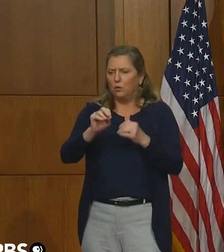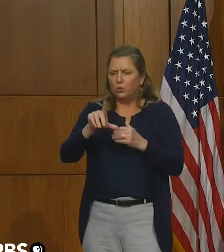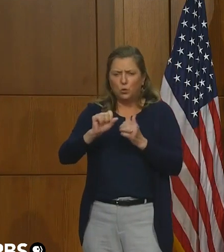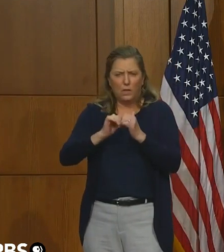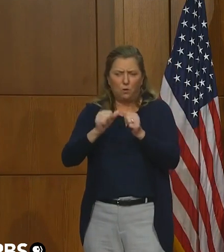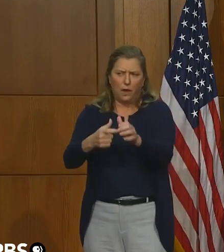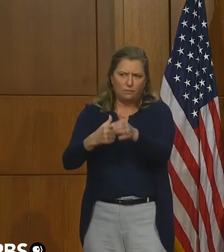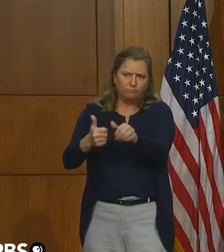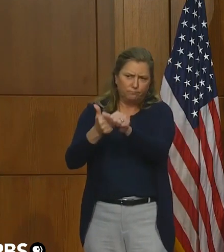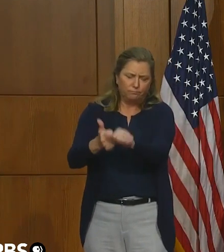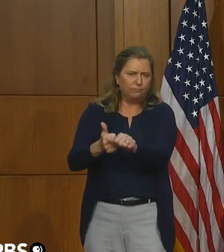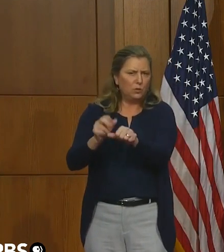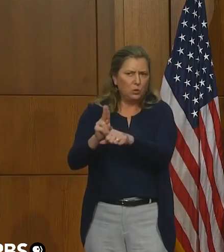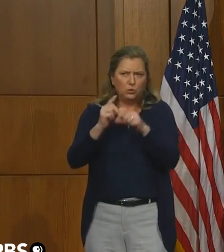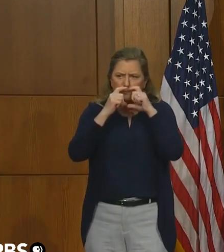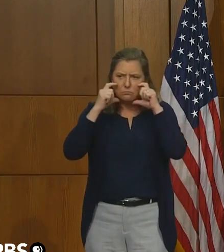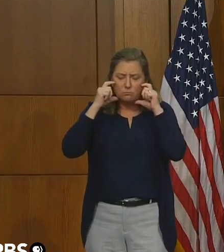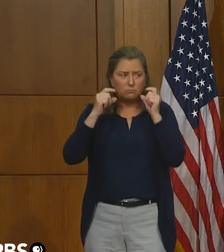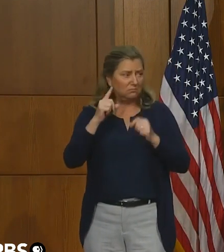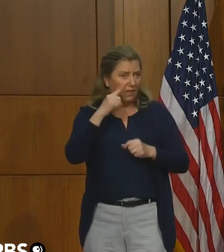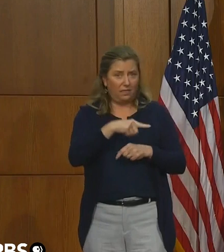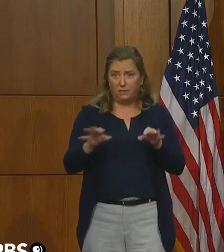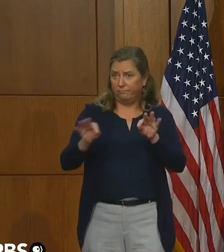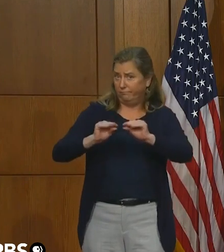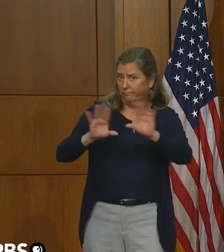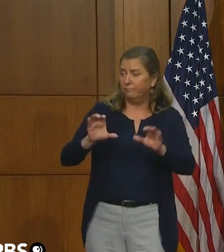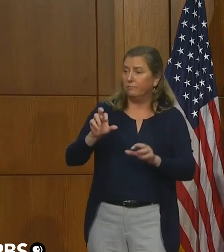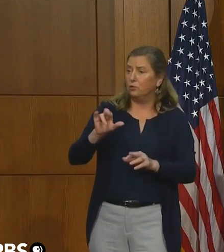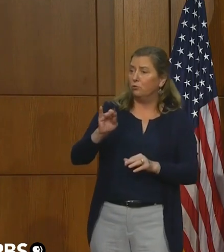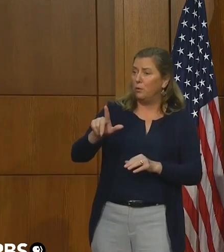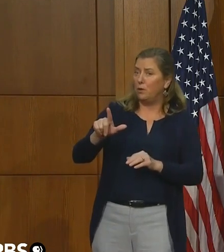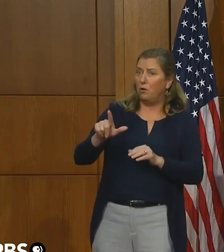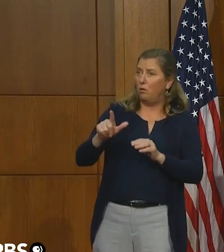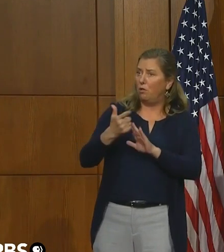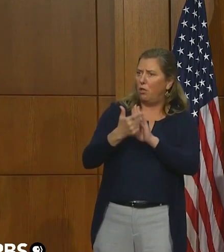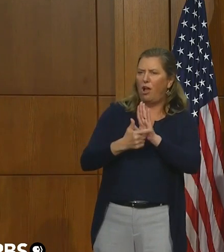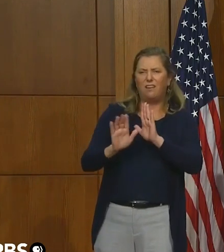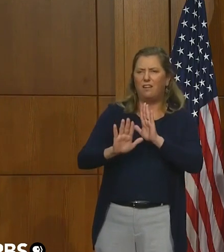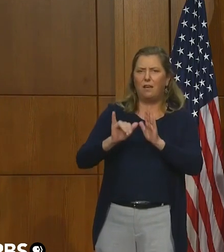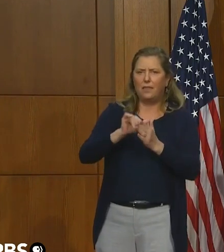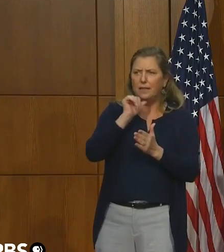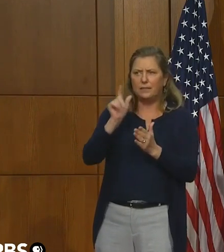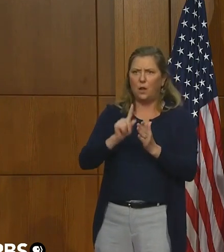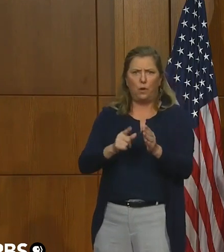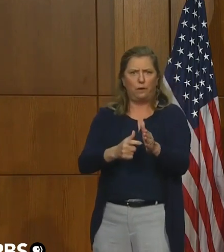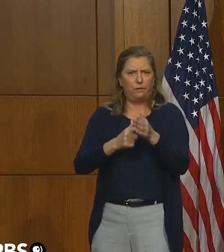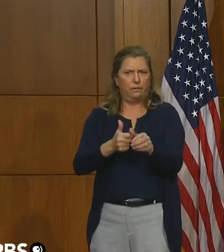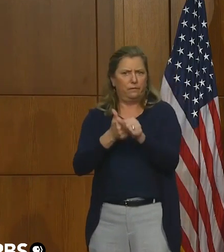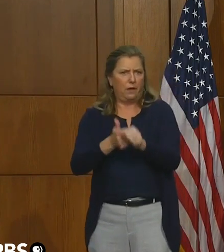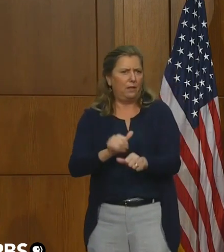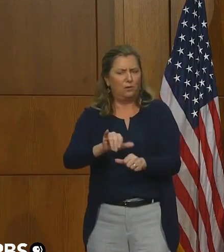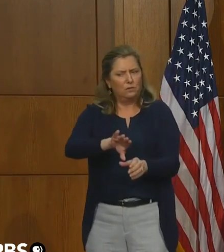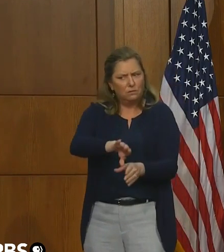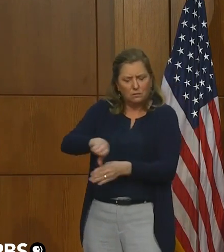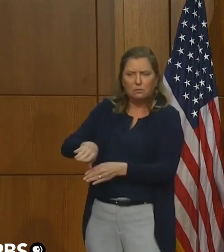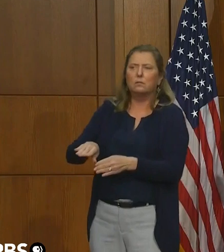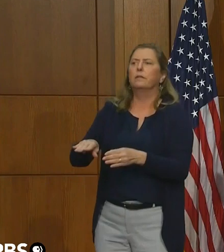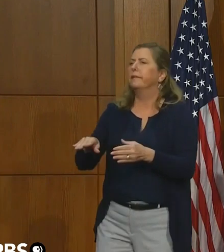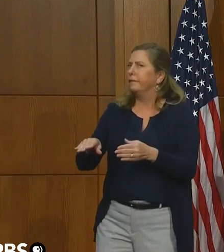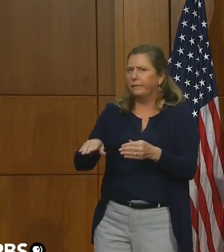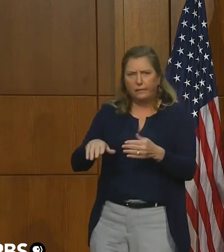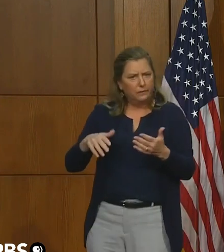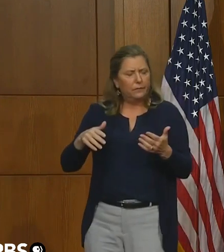covering requirement. I think the governor was quite clear that the criminal code is not the place that you want this enforced. There are tremendous equity